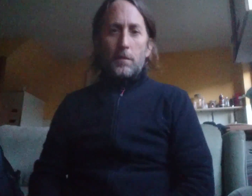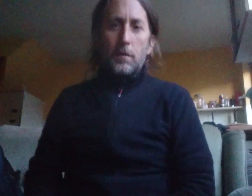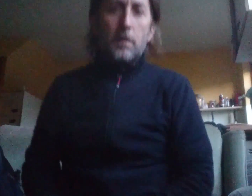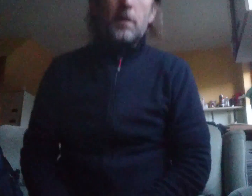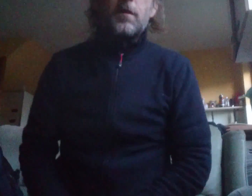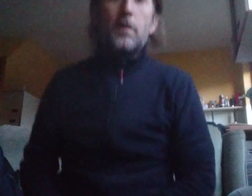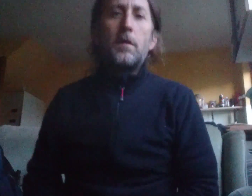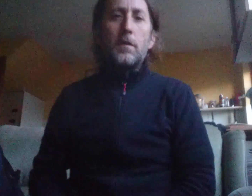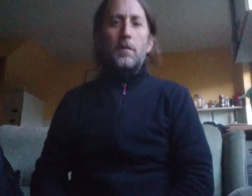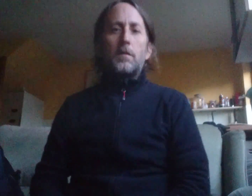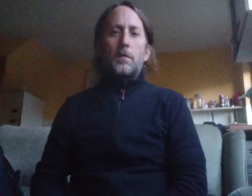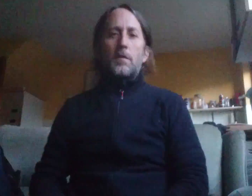Paragraph 2.